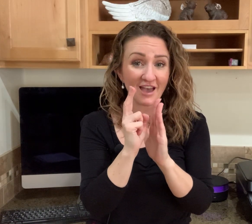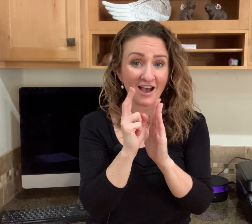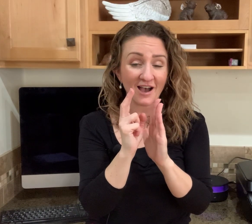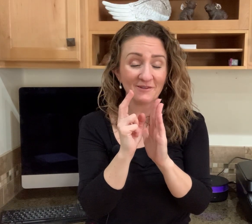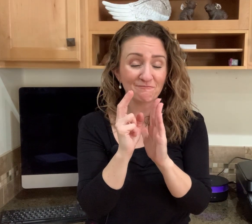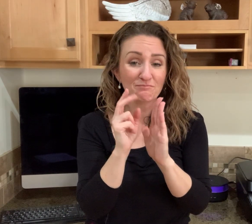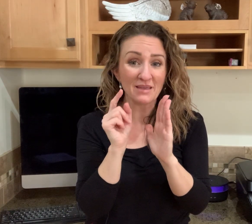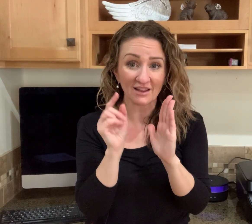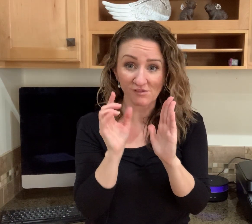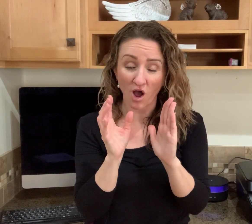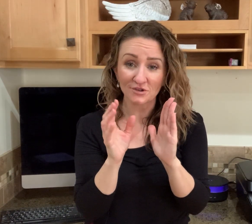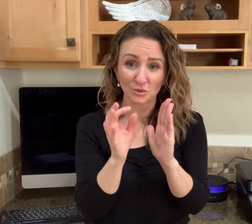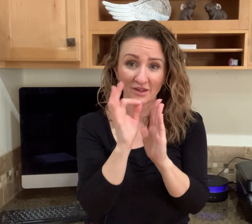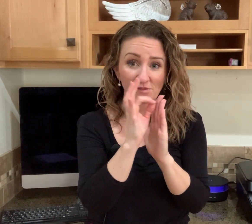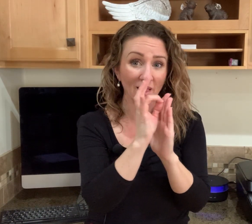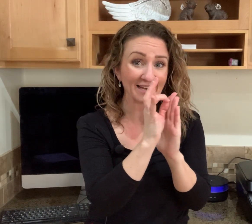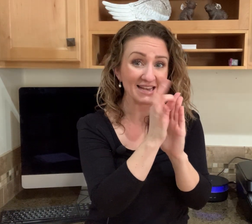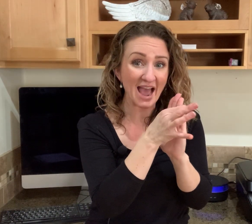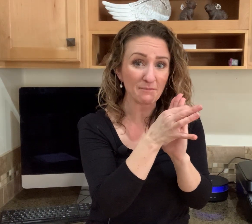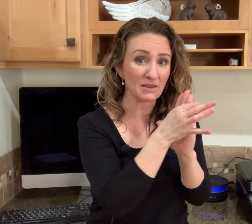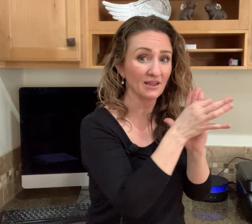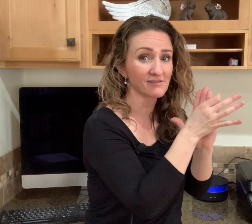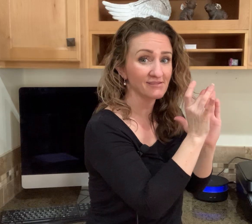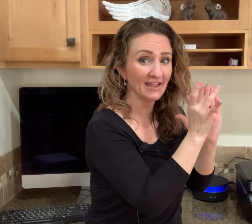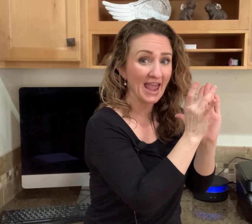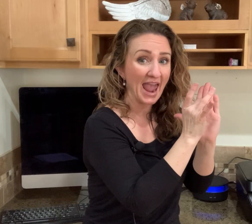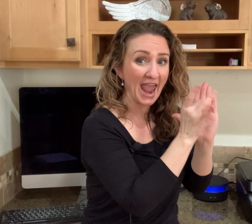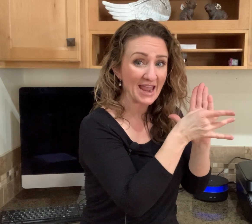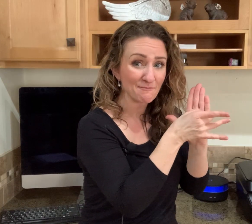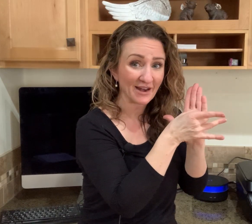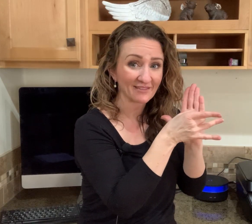the minutes onto it. So like 9 minutes, 8